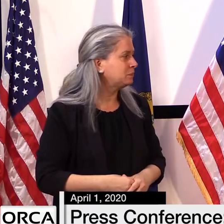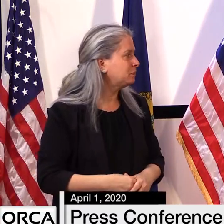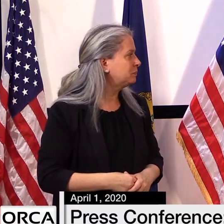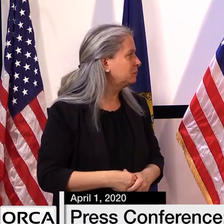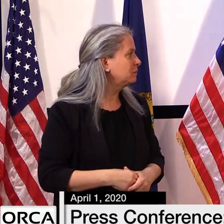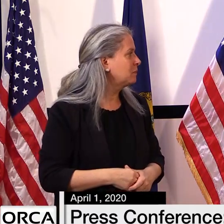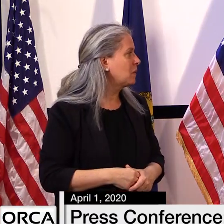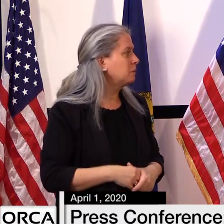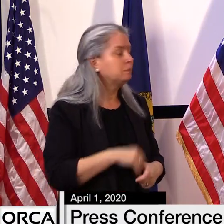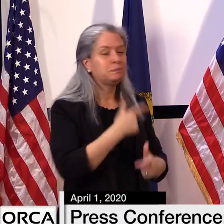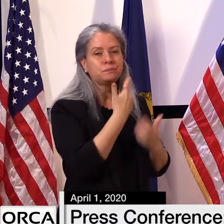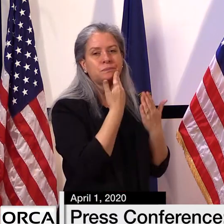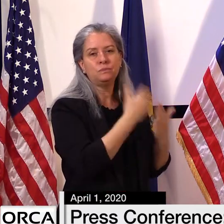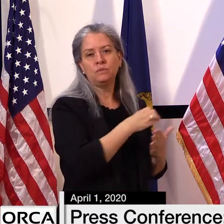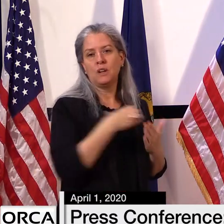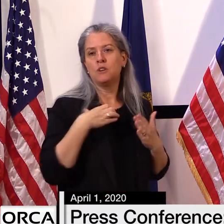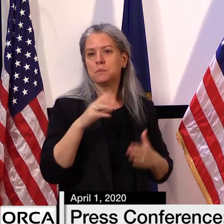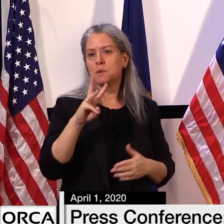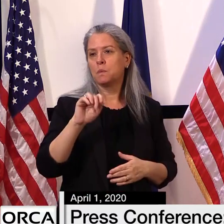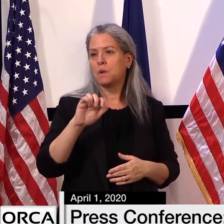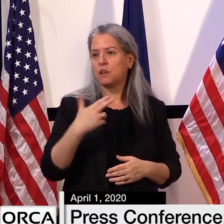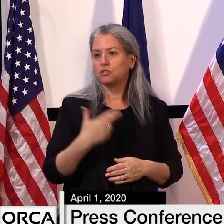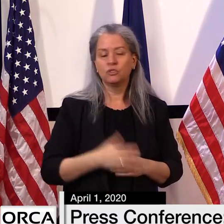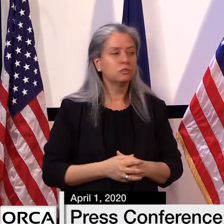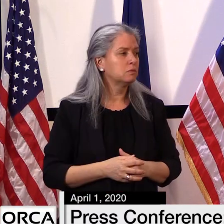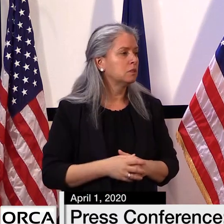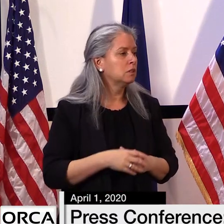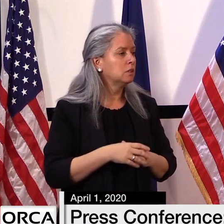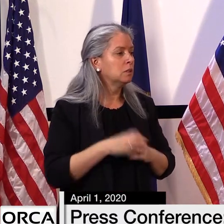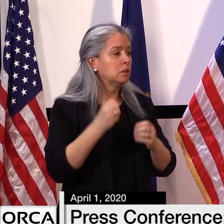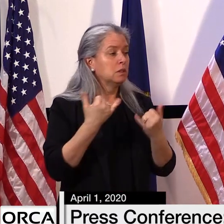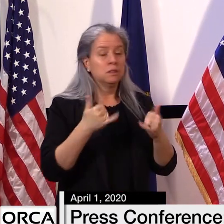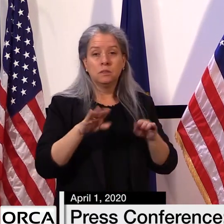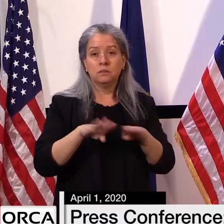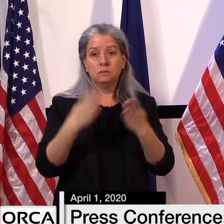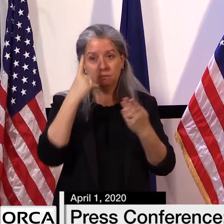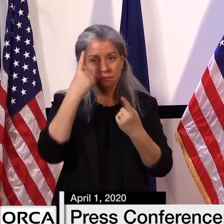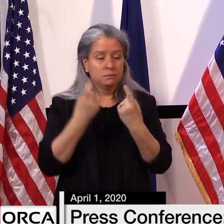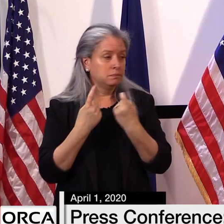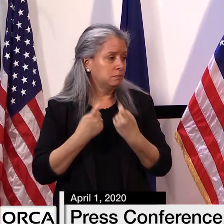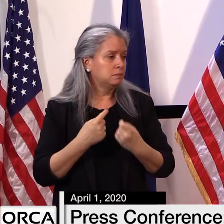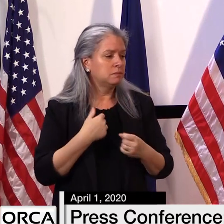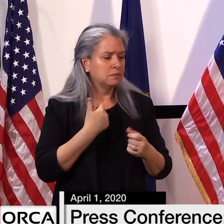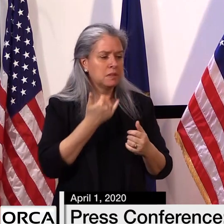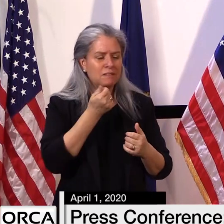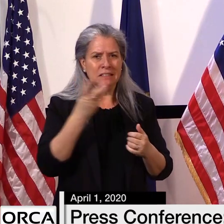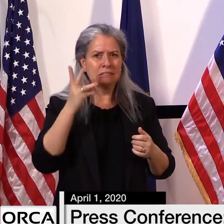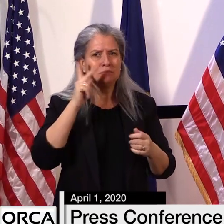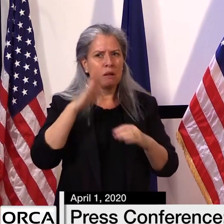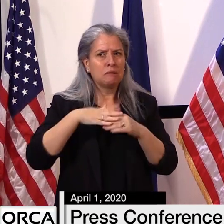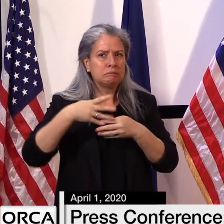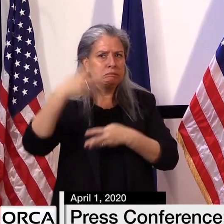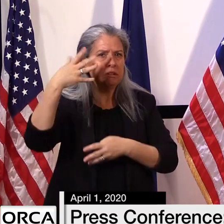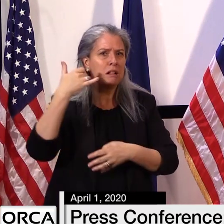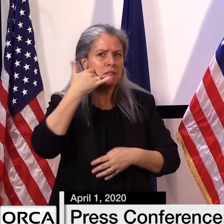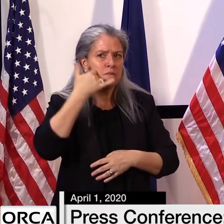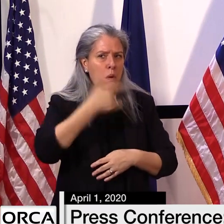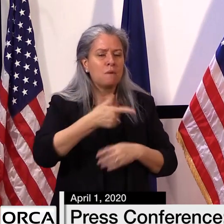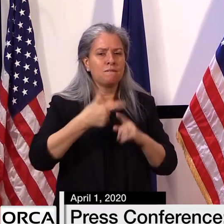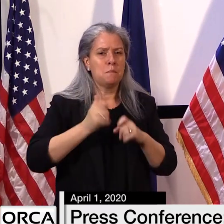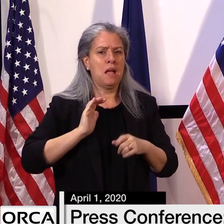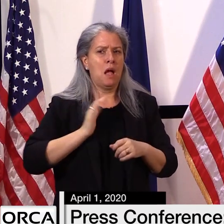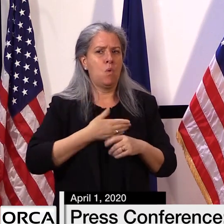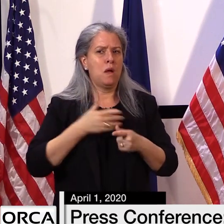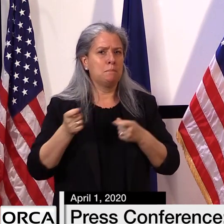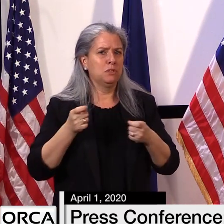Thank you, Congressman Welch. We'll now open it up to questions. So we do have a few people on the lines of our own from our